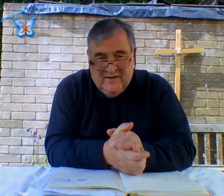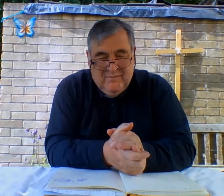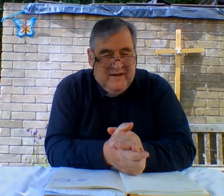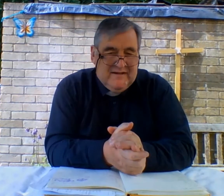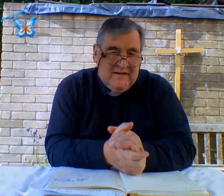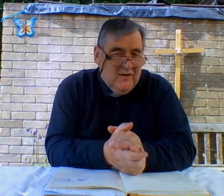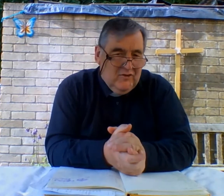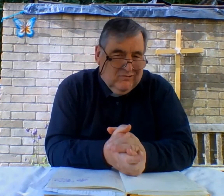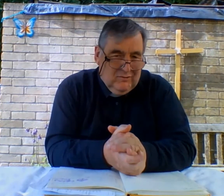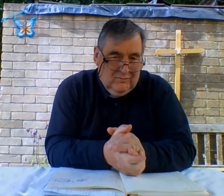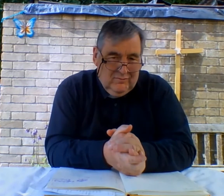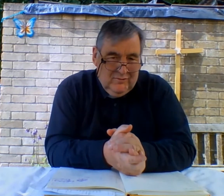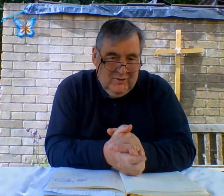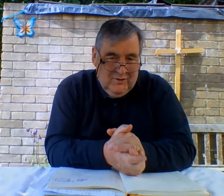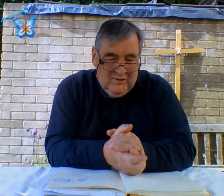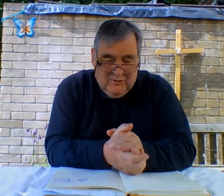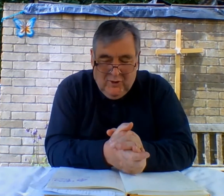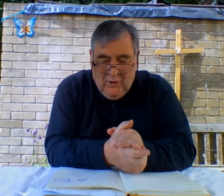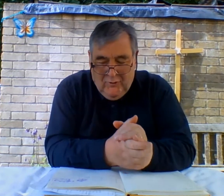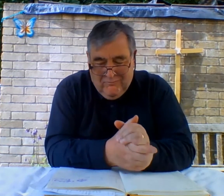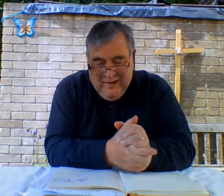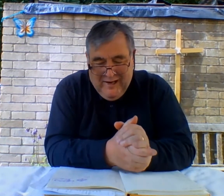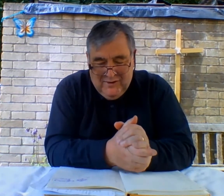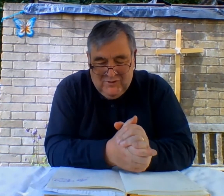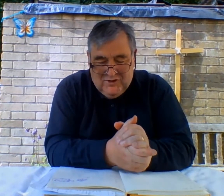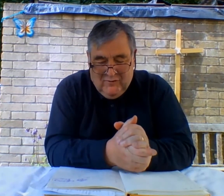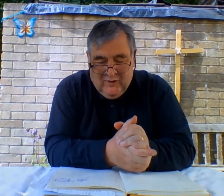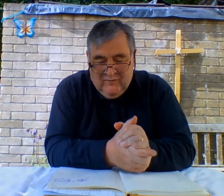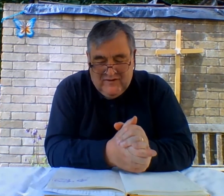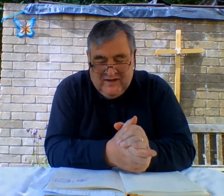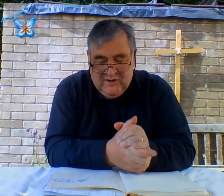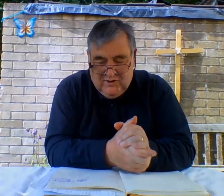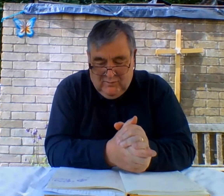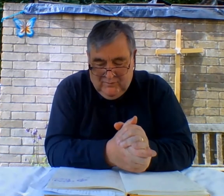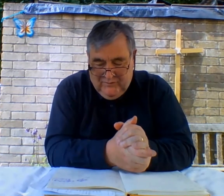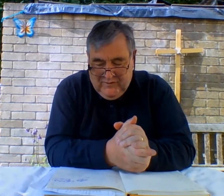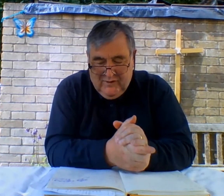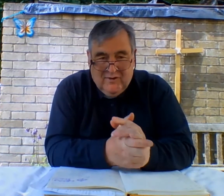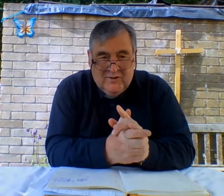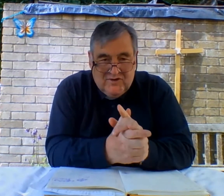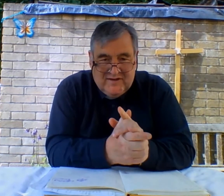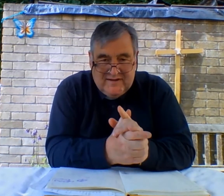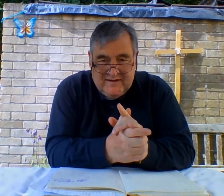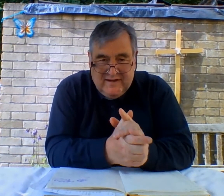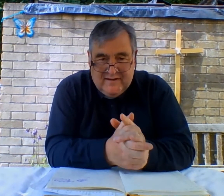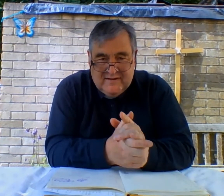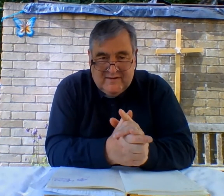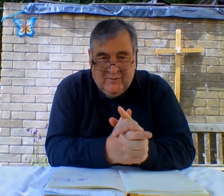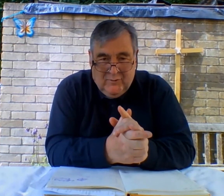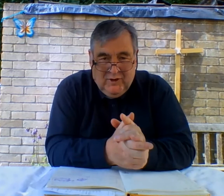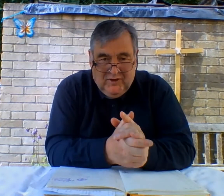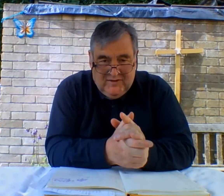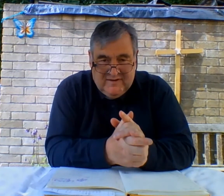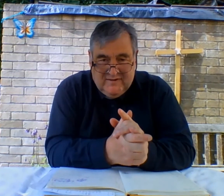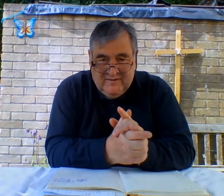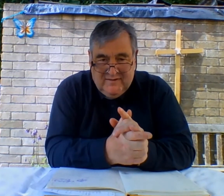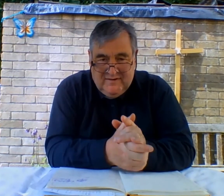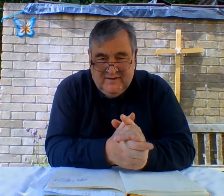be central to a whole range of conversation. Just 6 words,